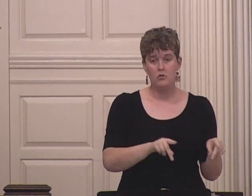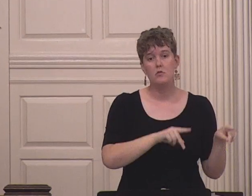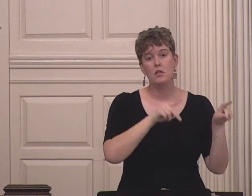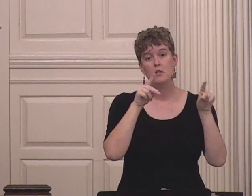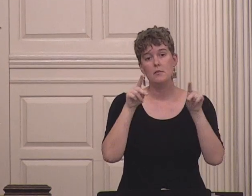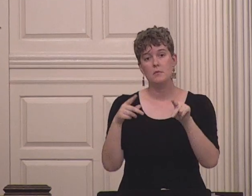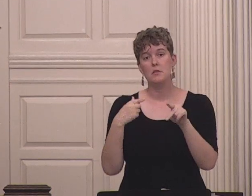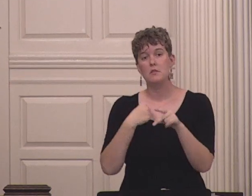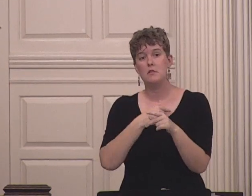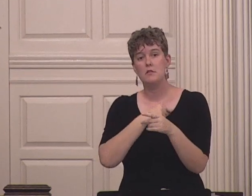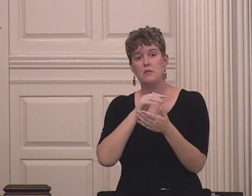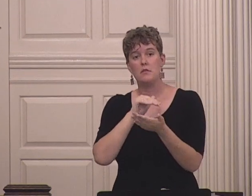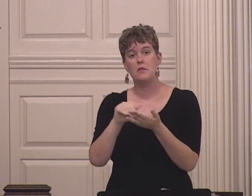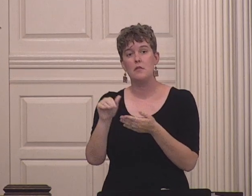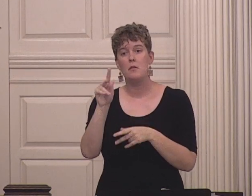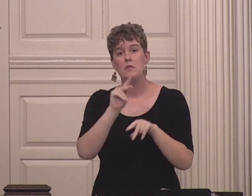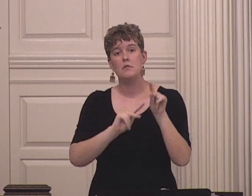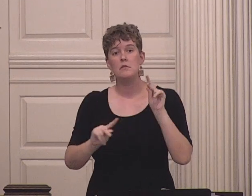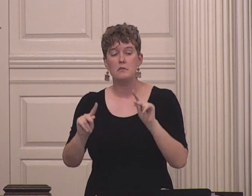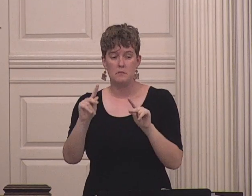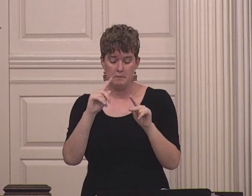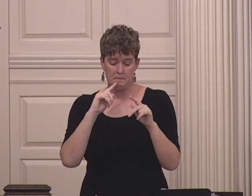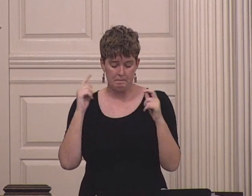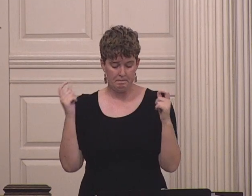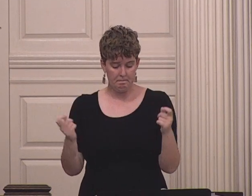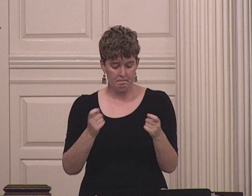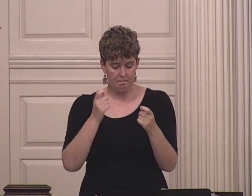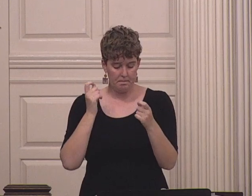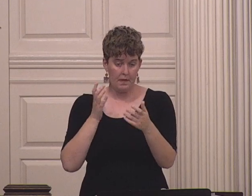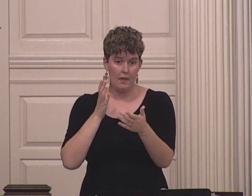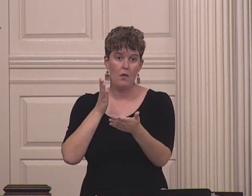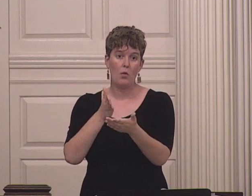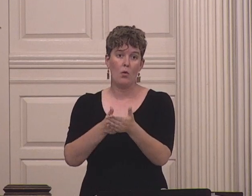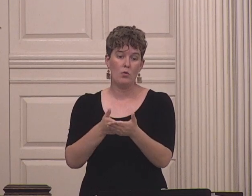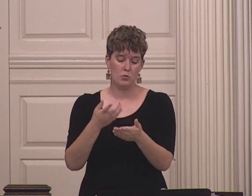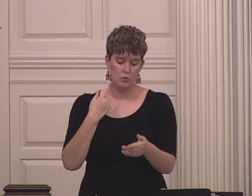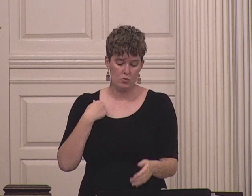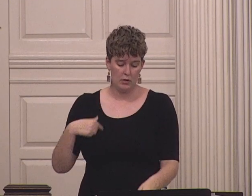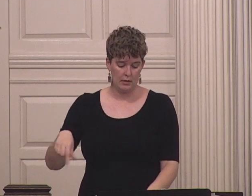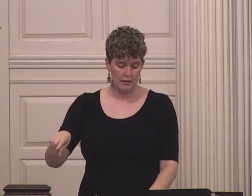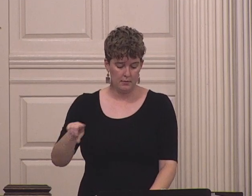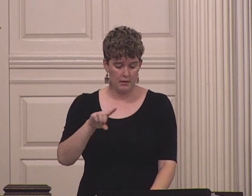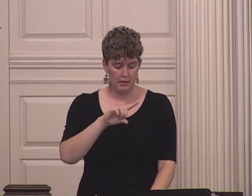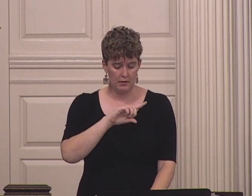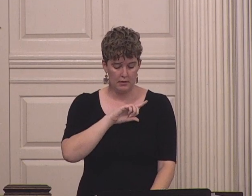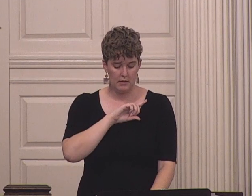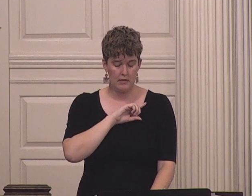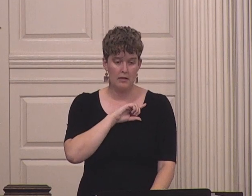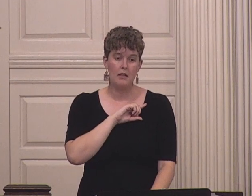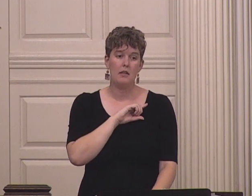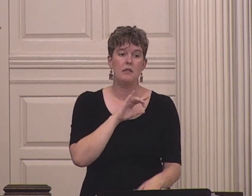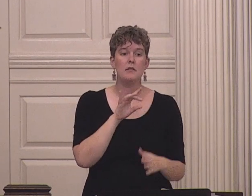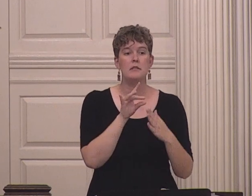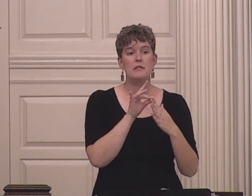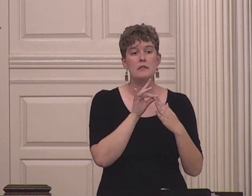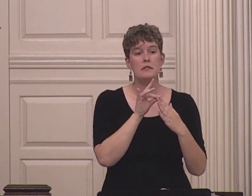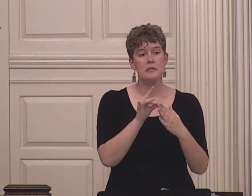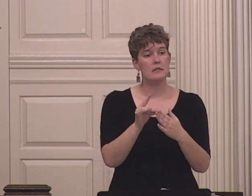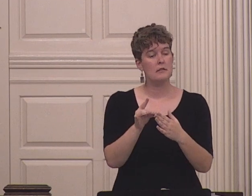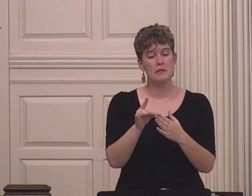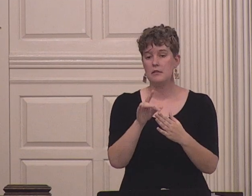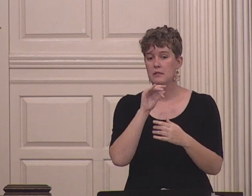our trespasses, as we forgive those who trespass